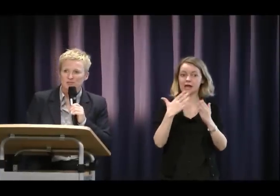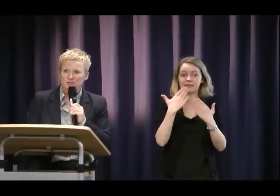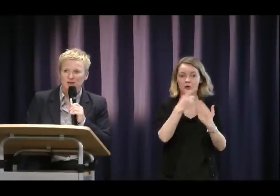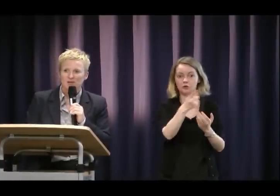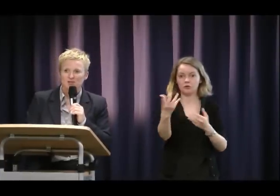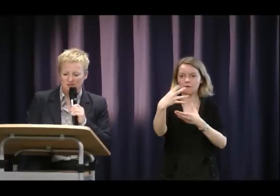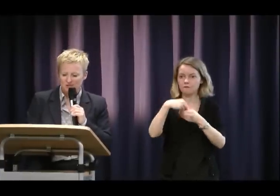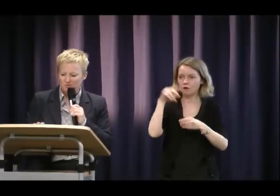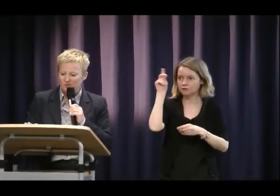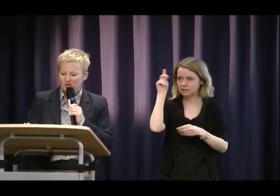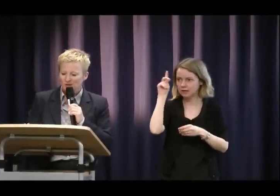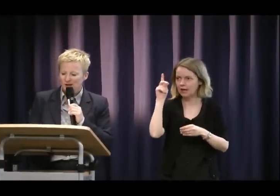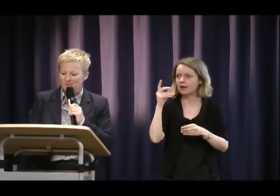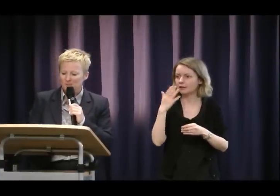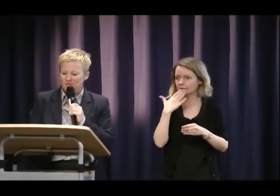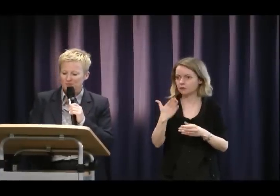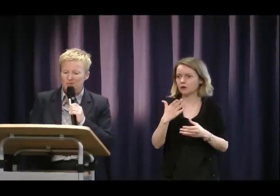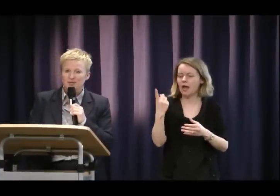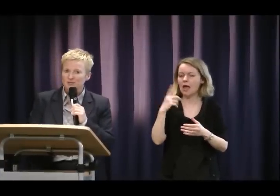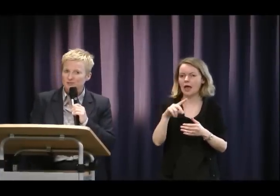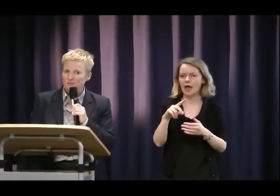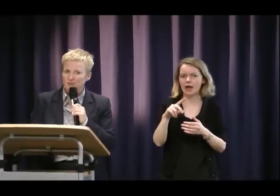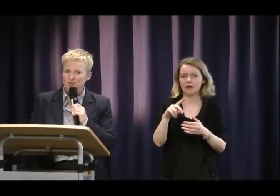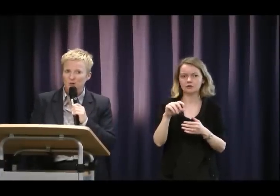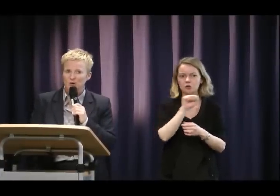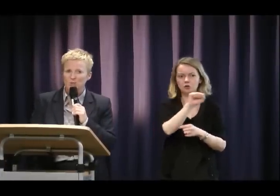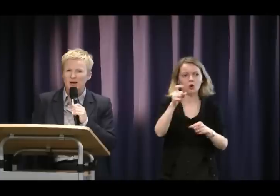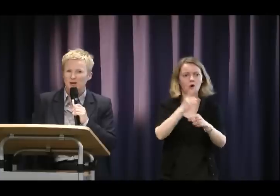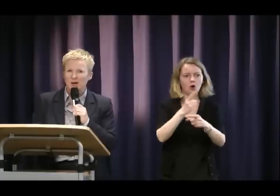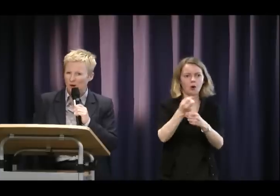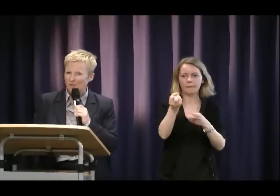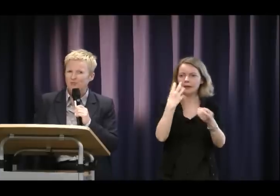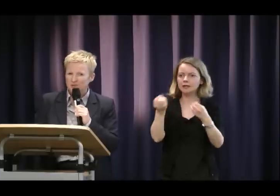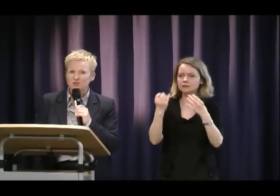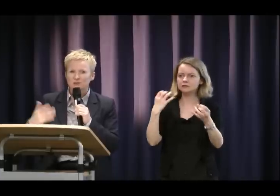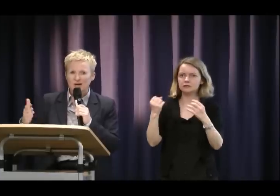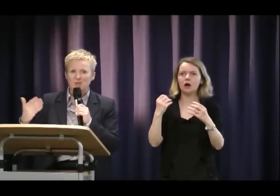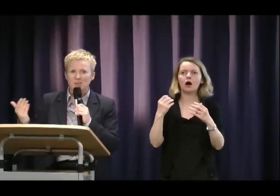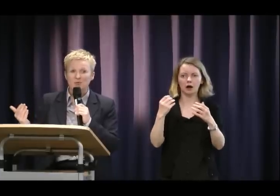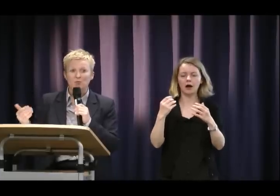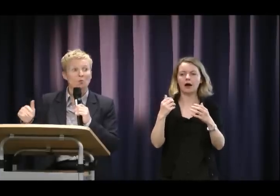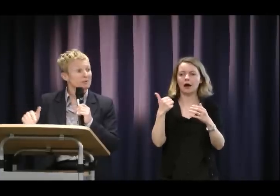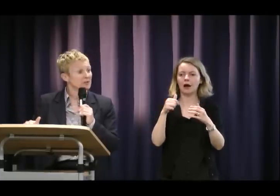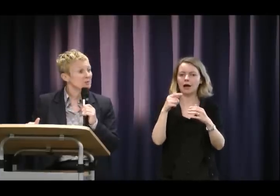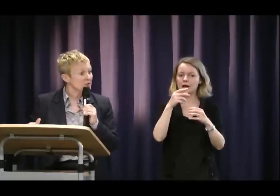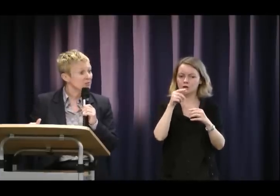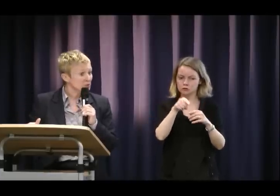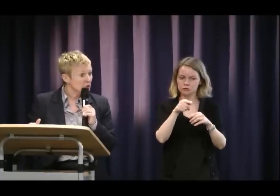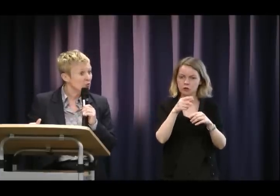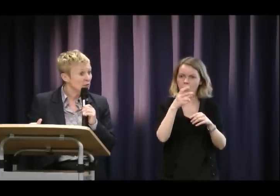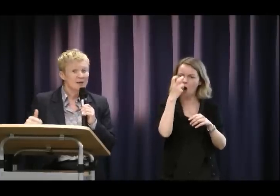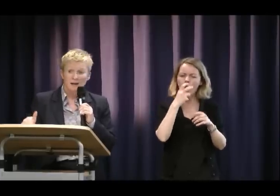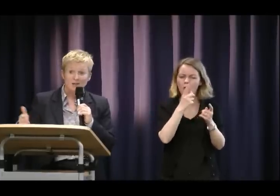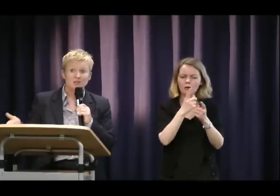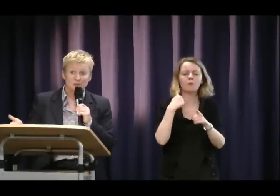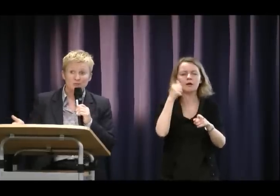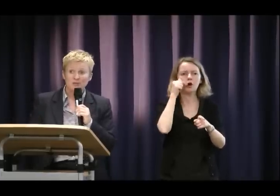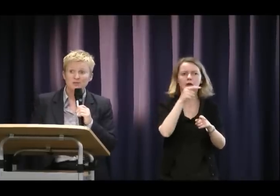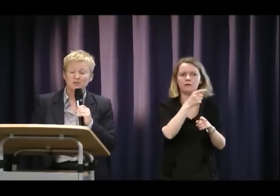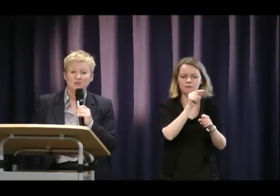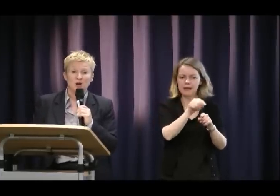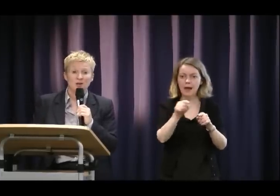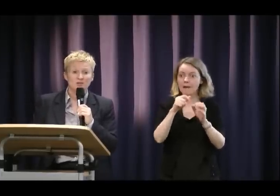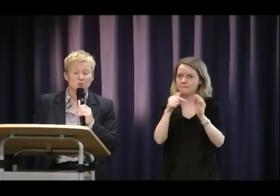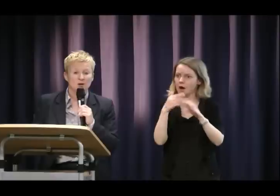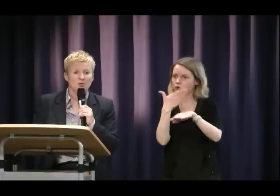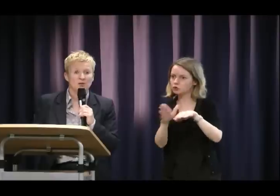your participation, and some of the things that have been spoken about are things that have come up before, but there's been some new and different